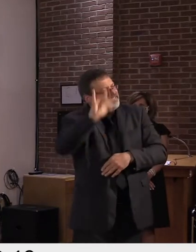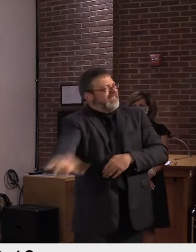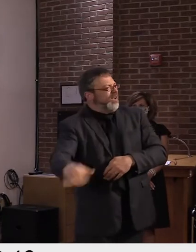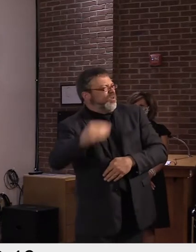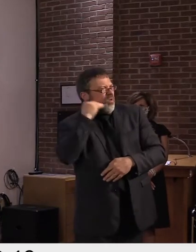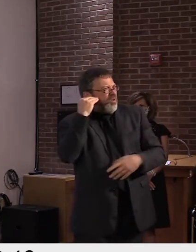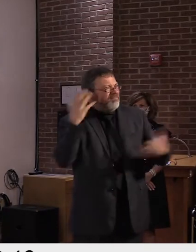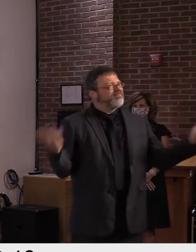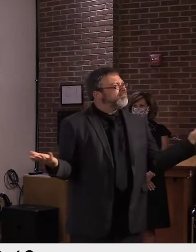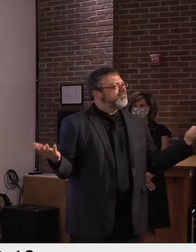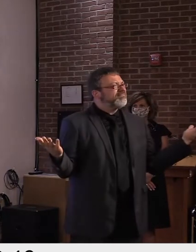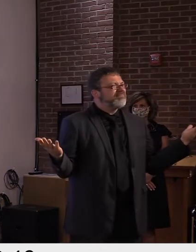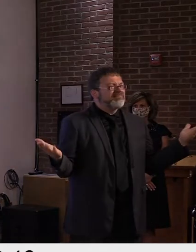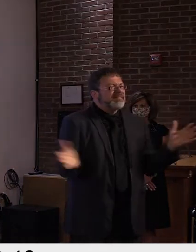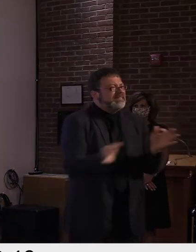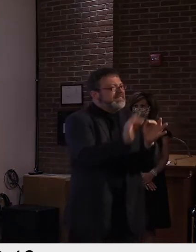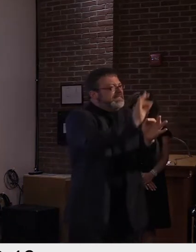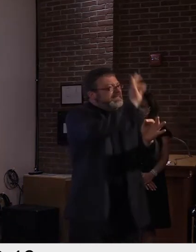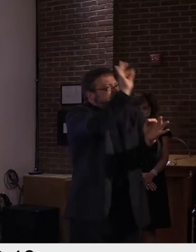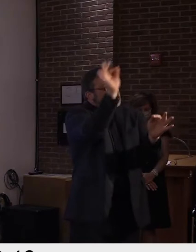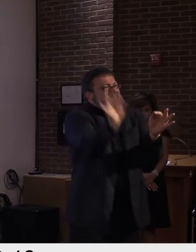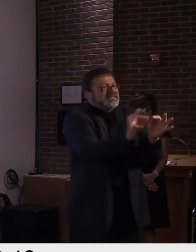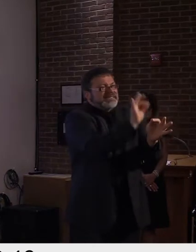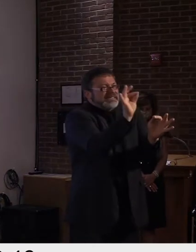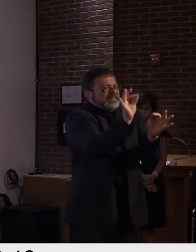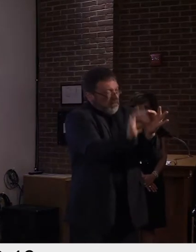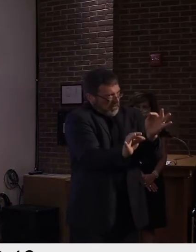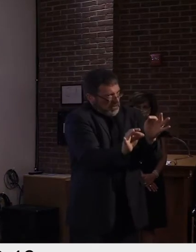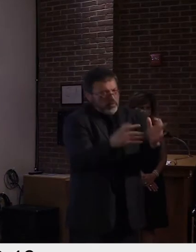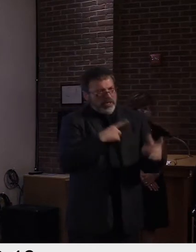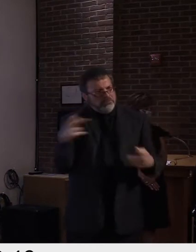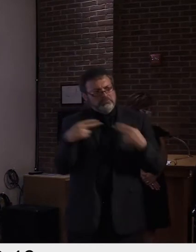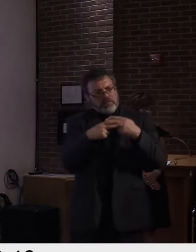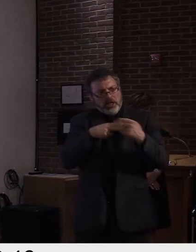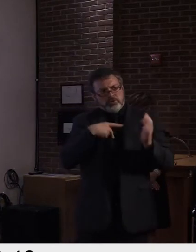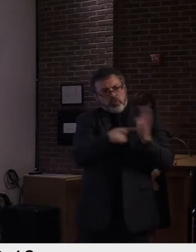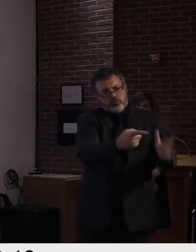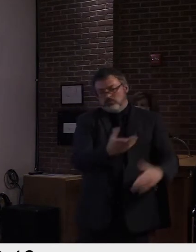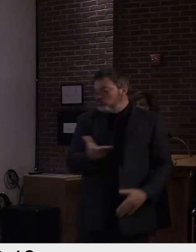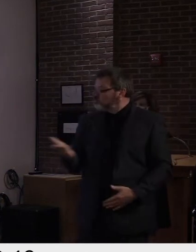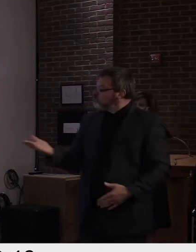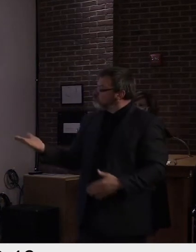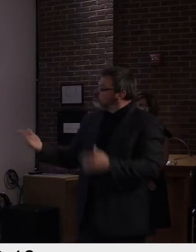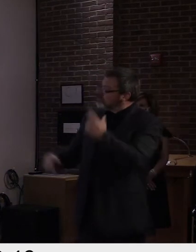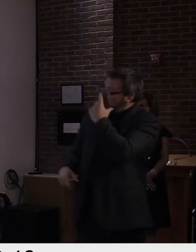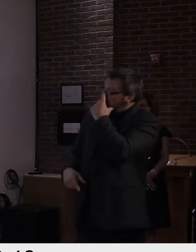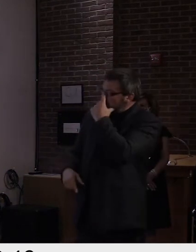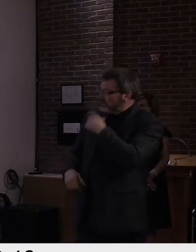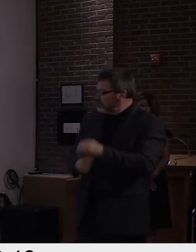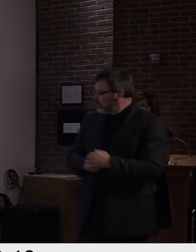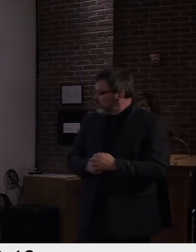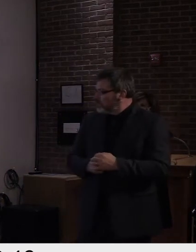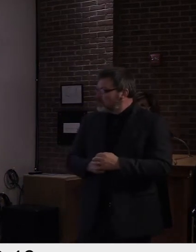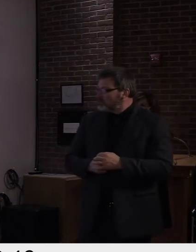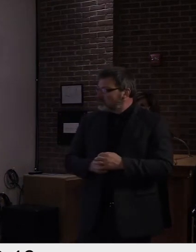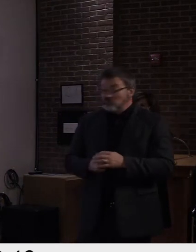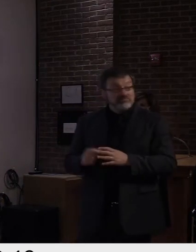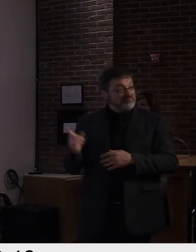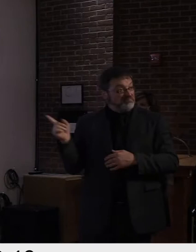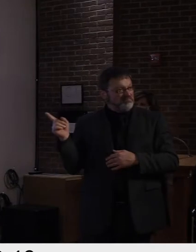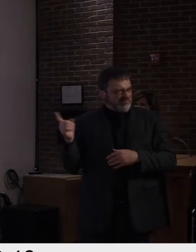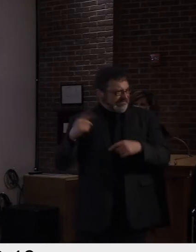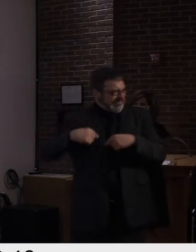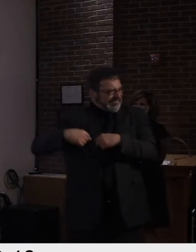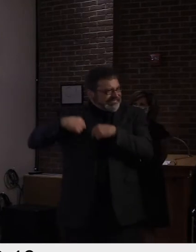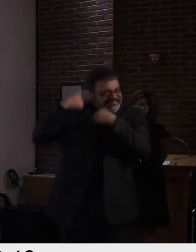I'd like to look at some slides now just to show you our current experience in Vermont. As of last evening, 1,184